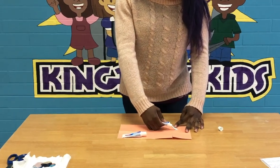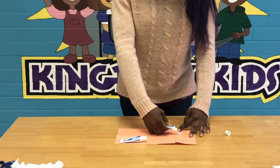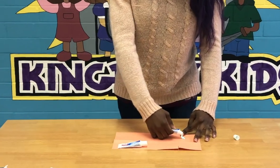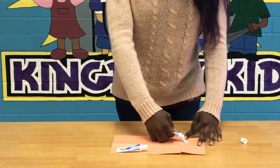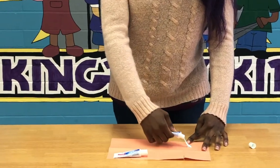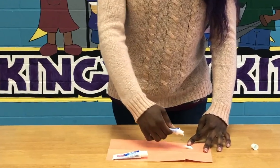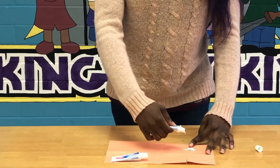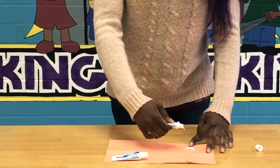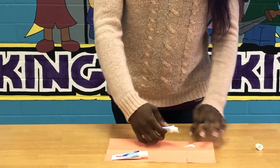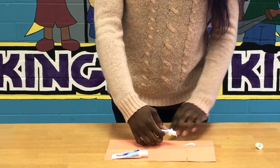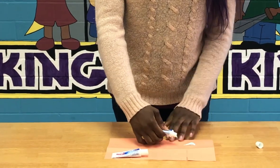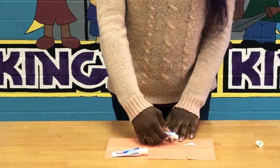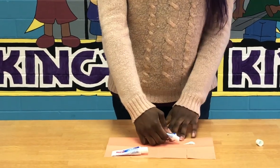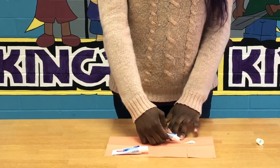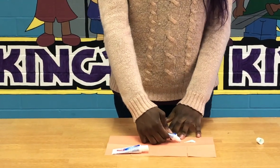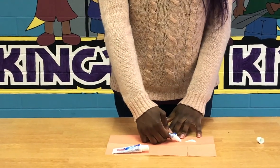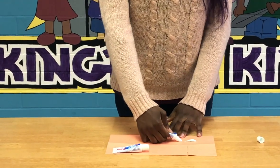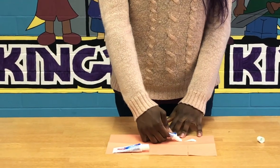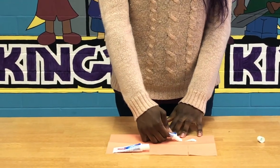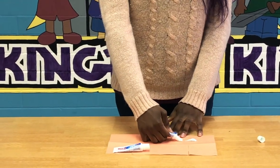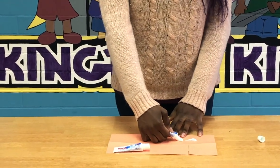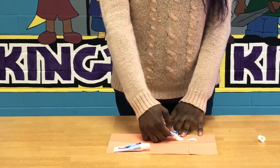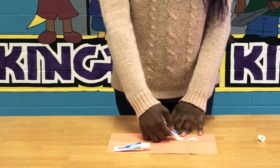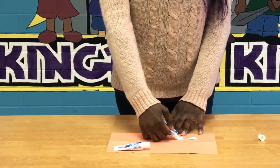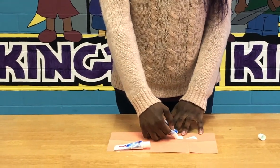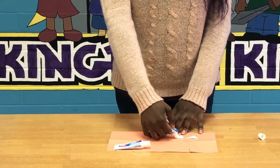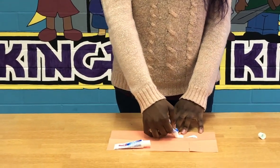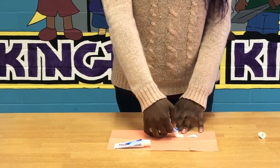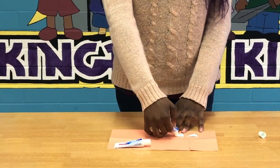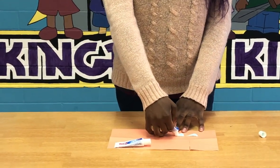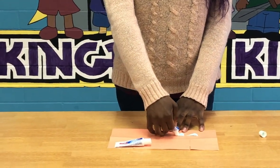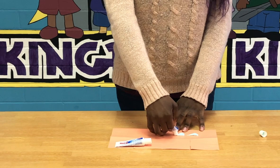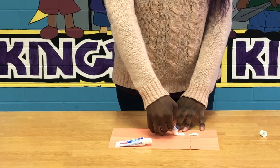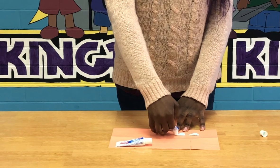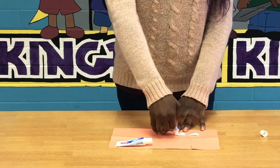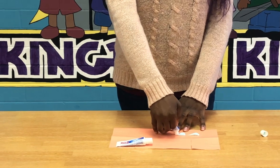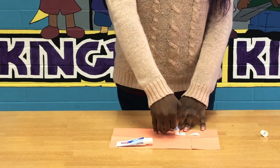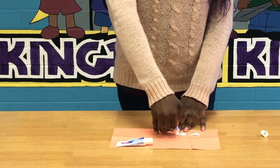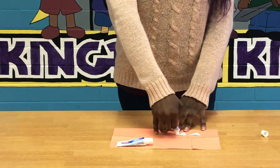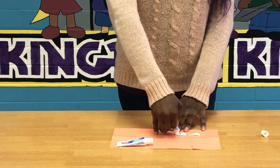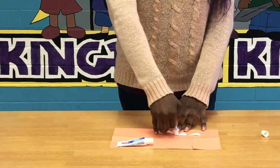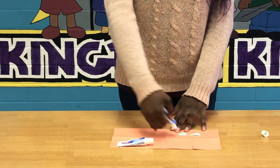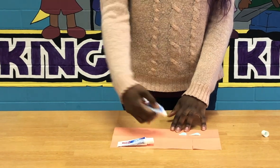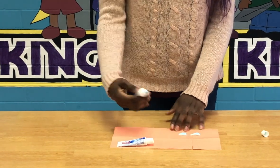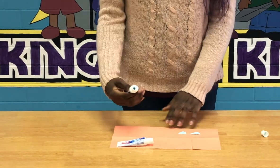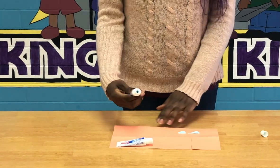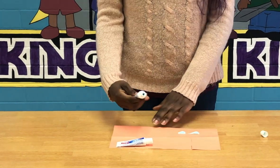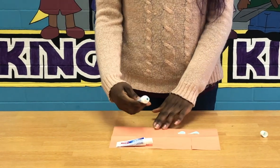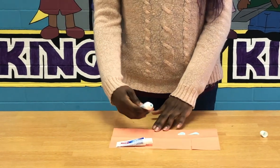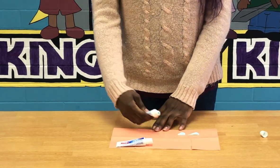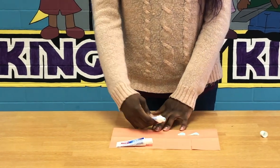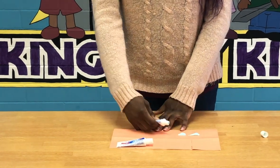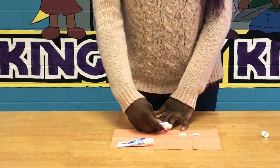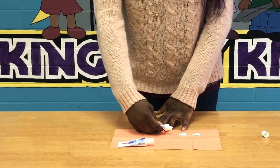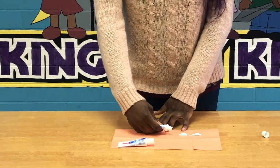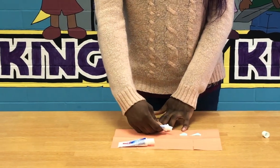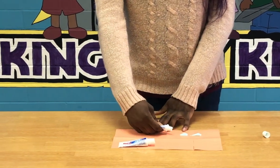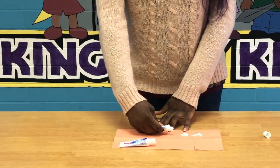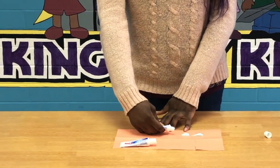or we decided not to listen to our parents and didn't do what they told us to do. Or we're supposed to do